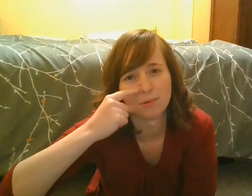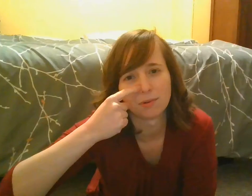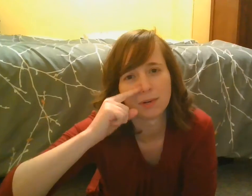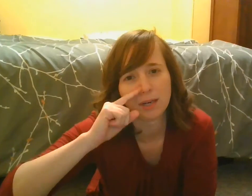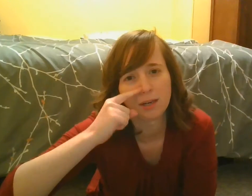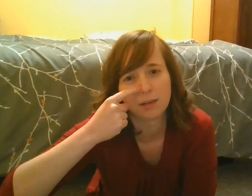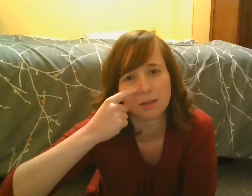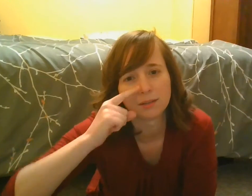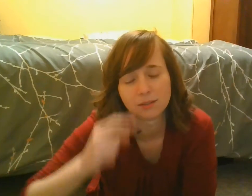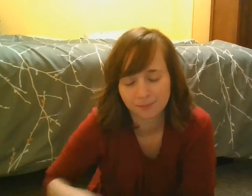Boring.